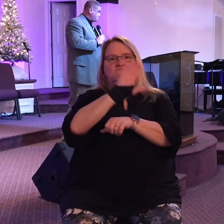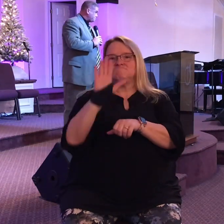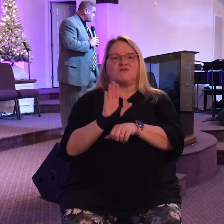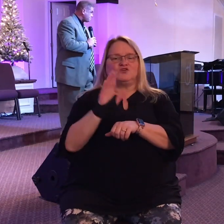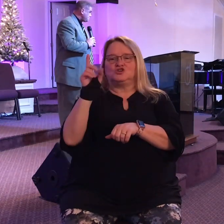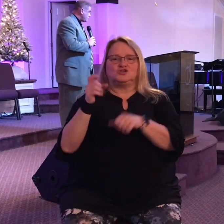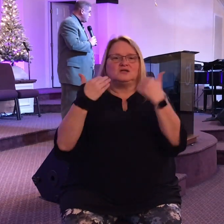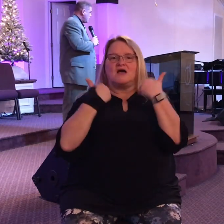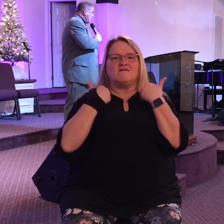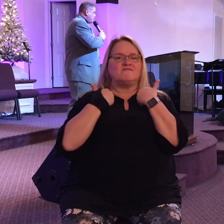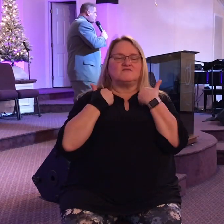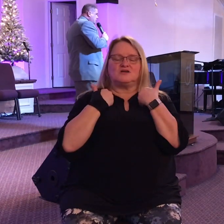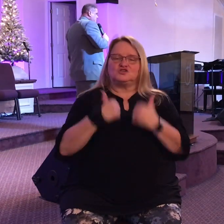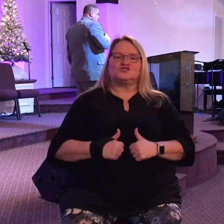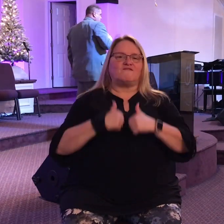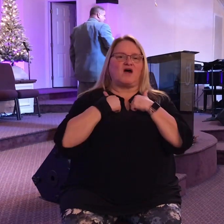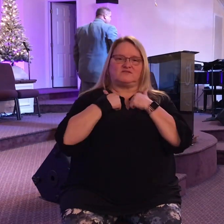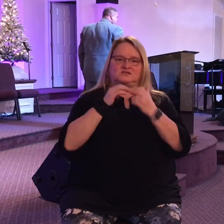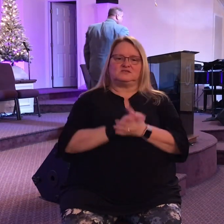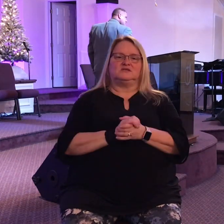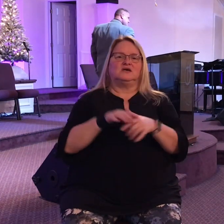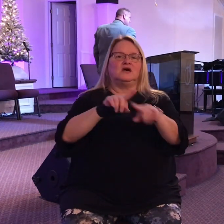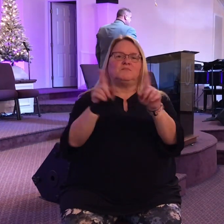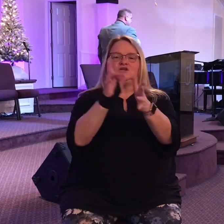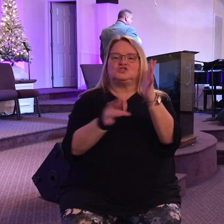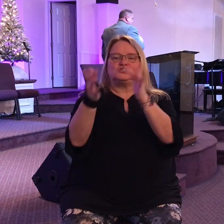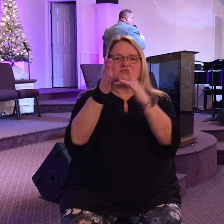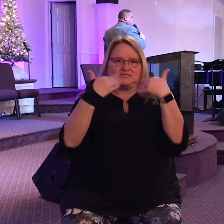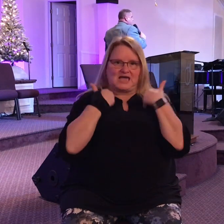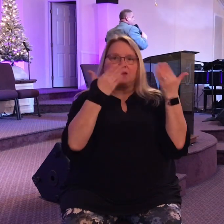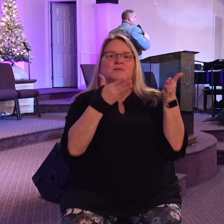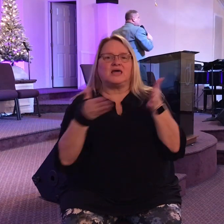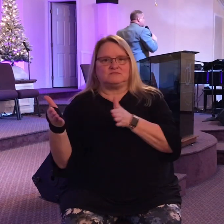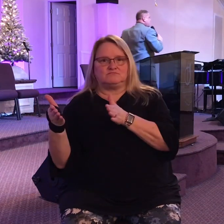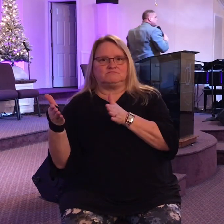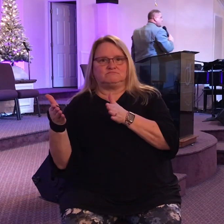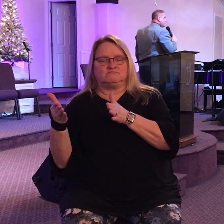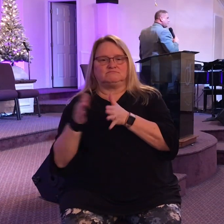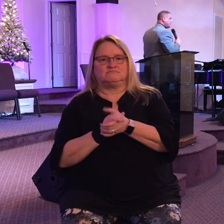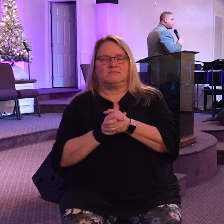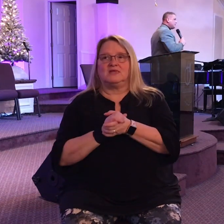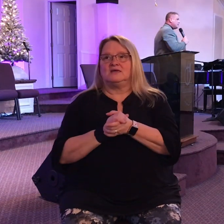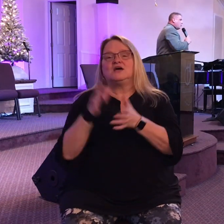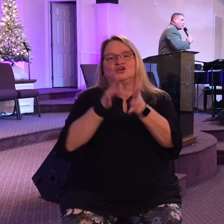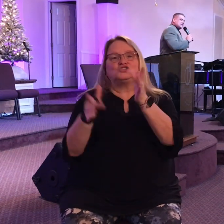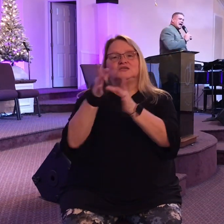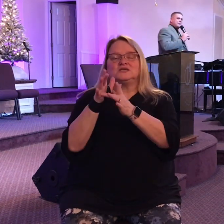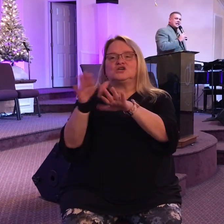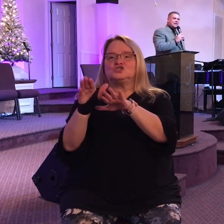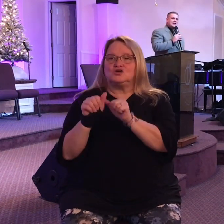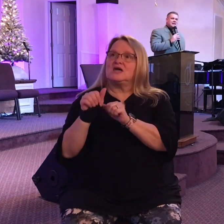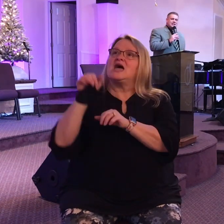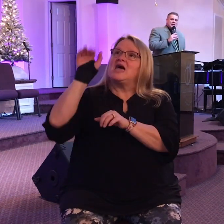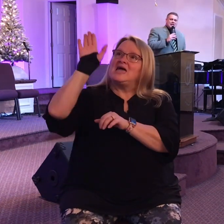survival. But Jesus had a plan for it. He got some of his closest friends together one